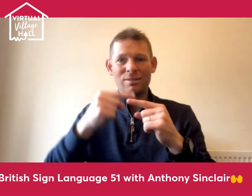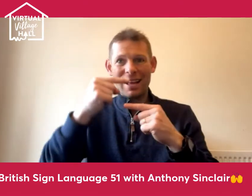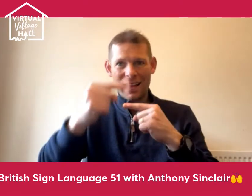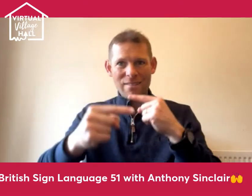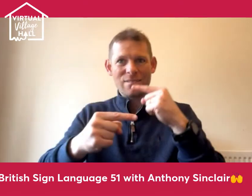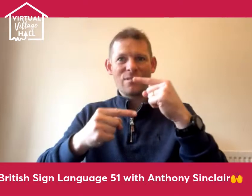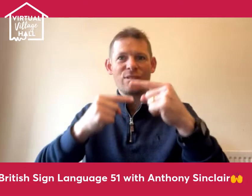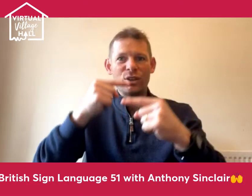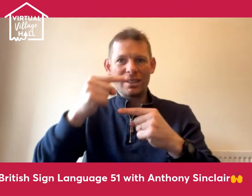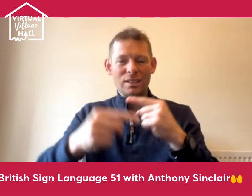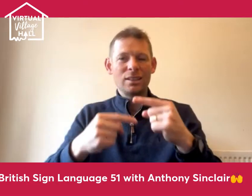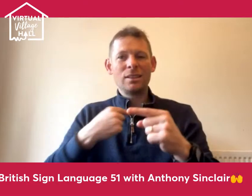every year,